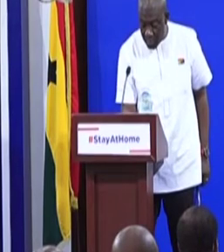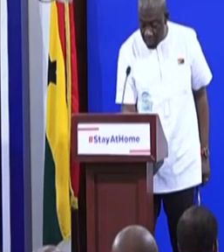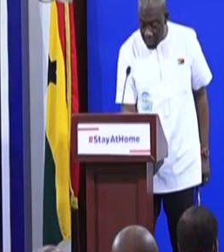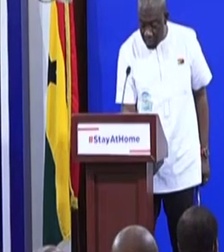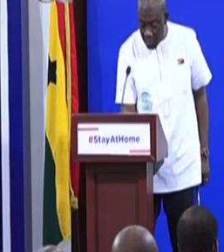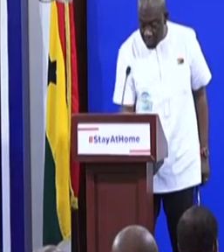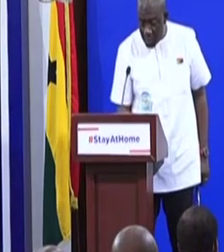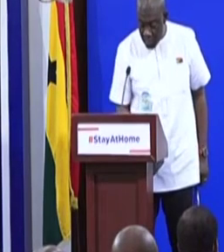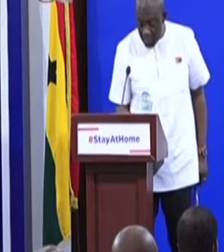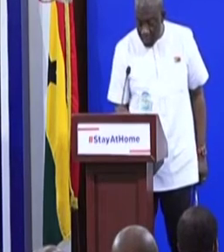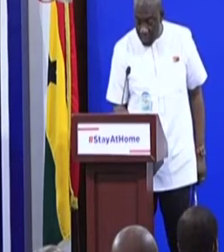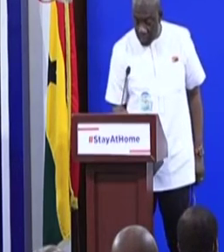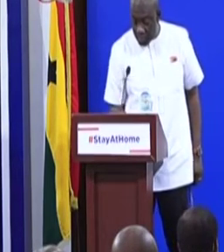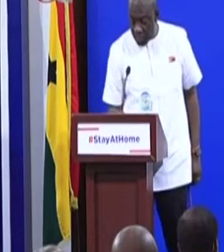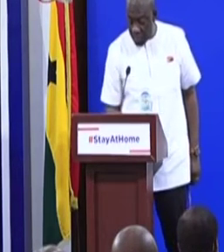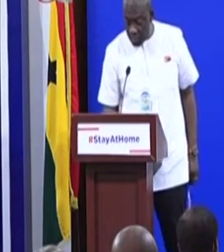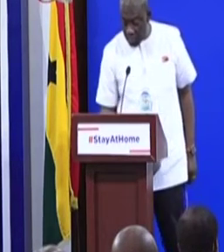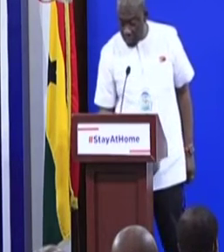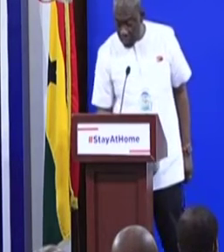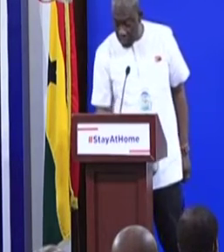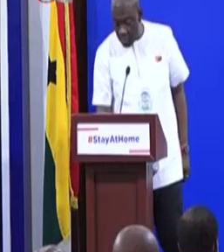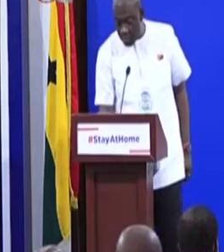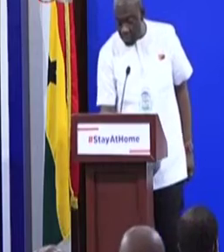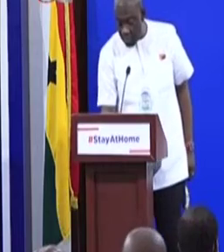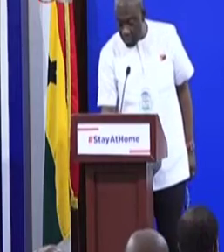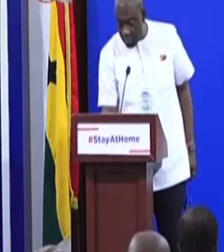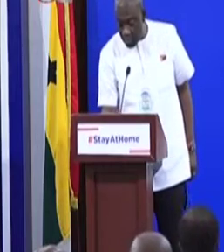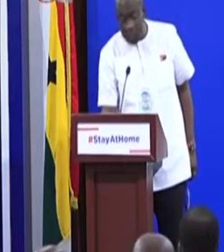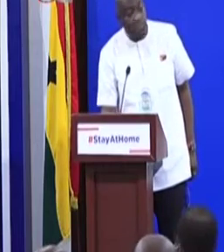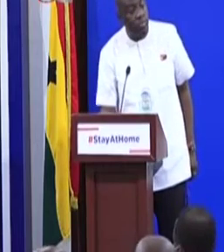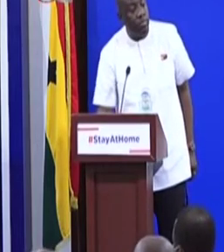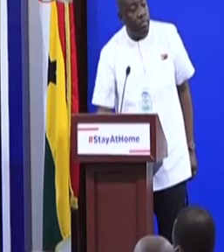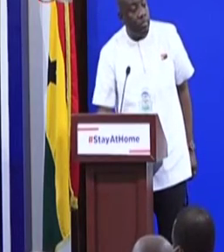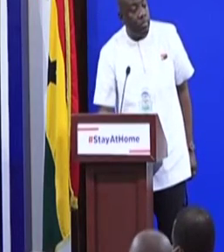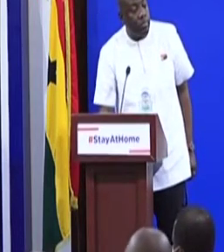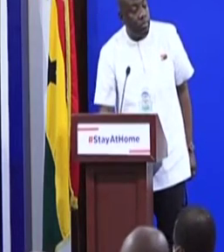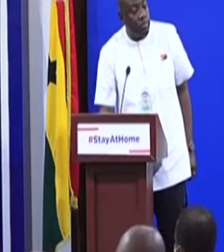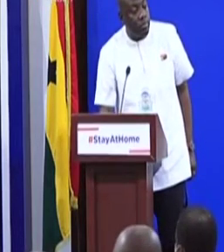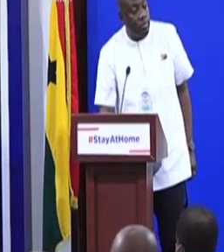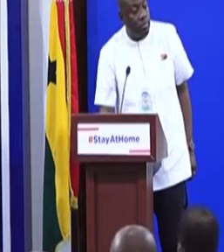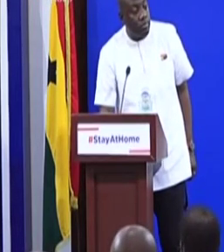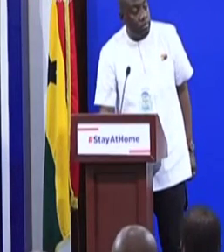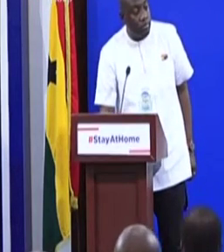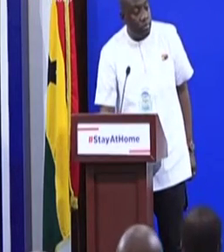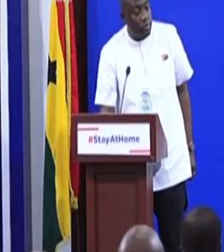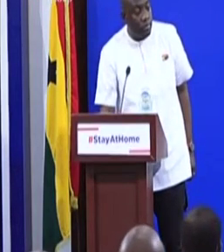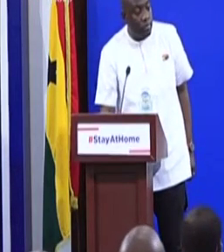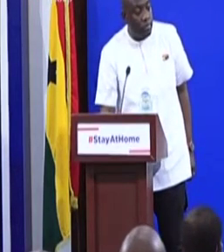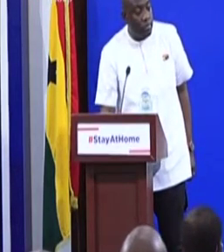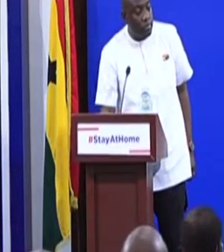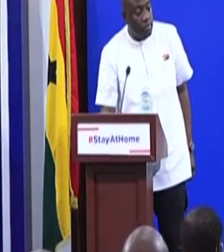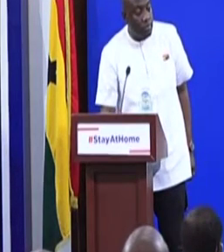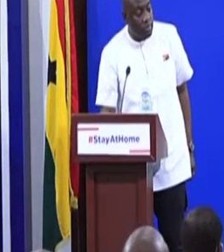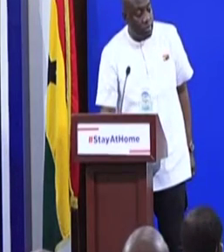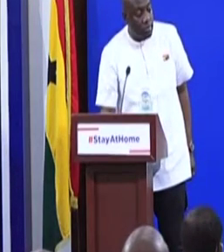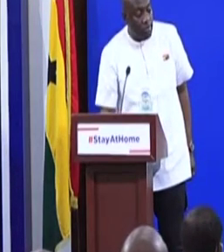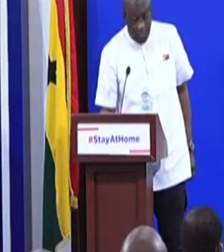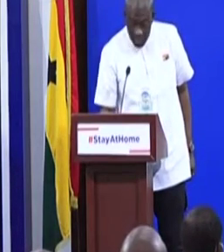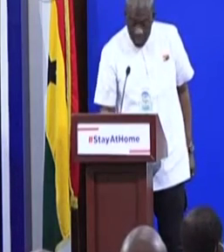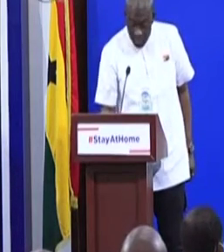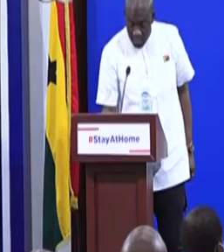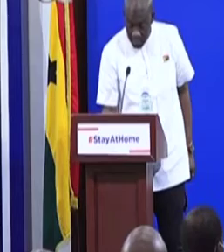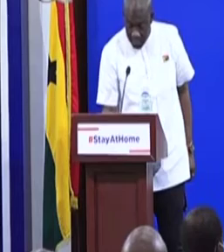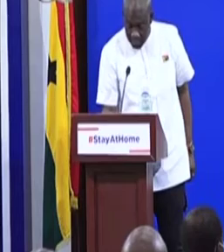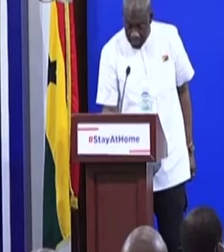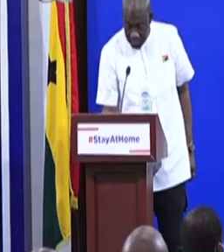phone. And these days we know how people can really hack into your system and work with such apps. So please, how